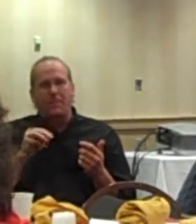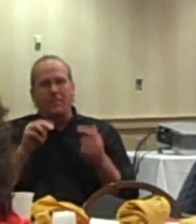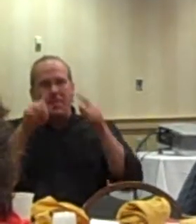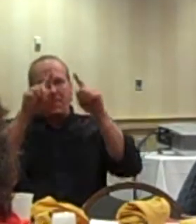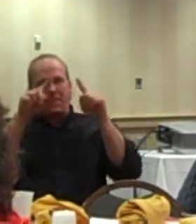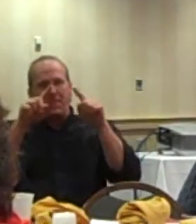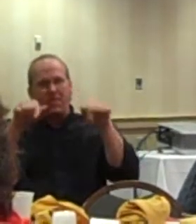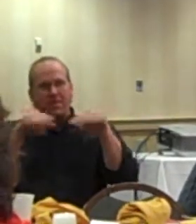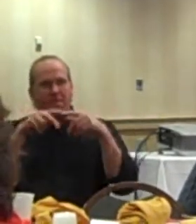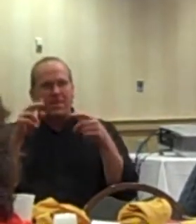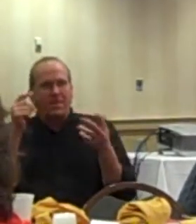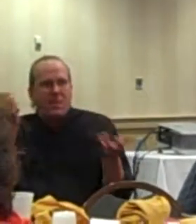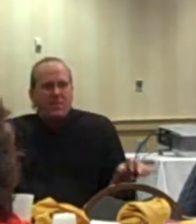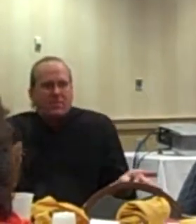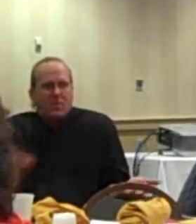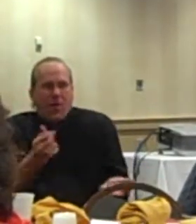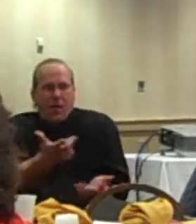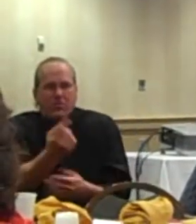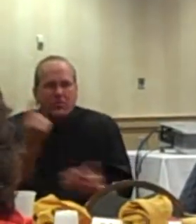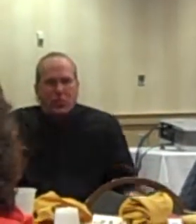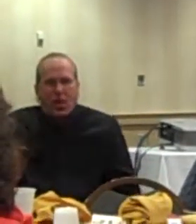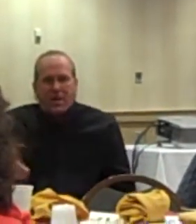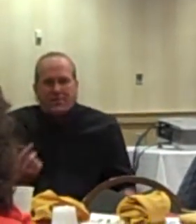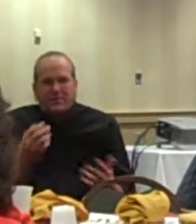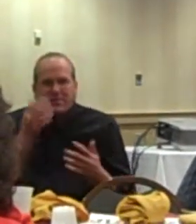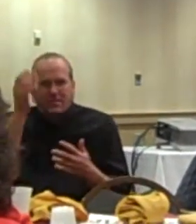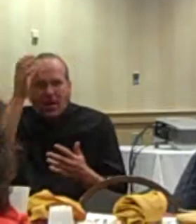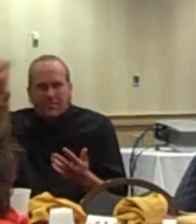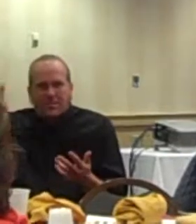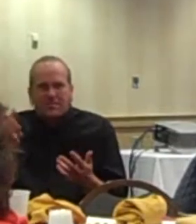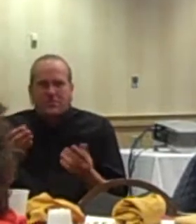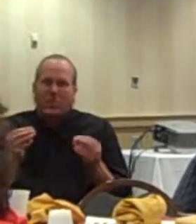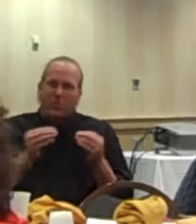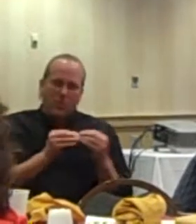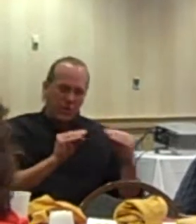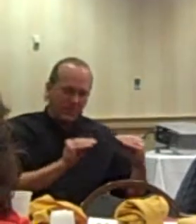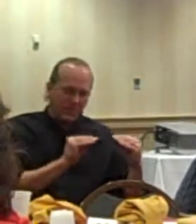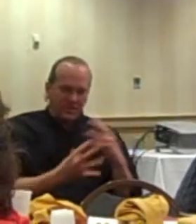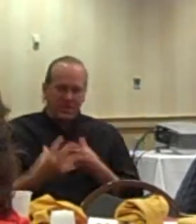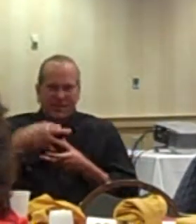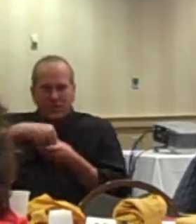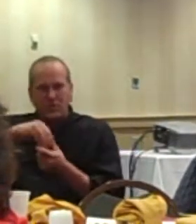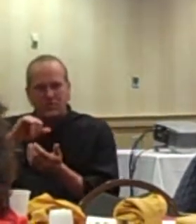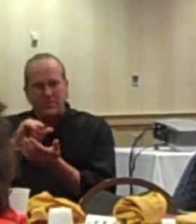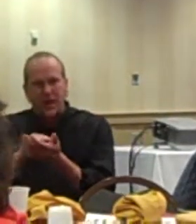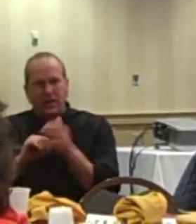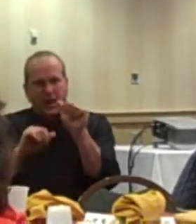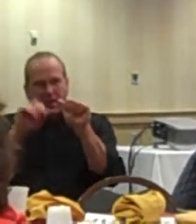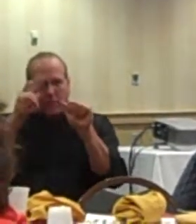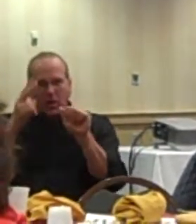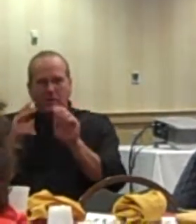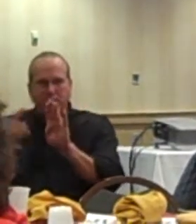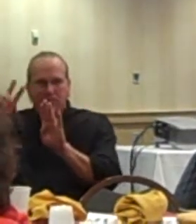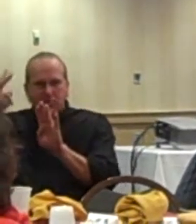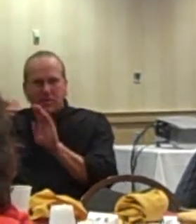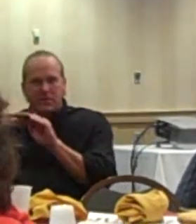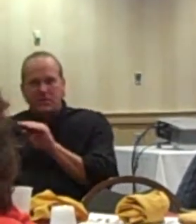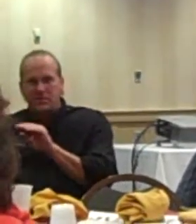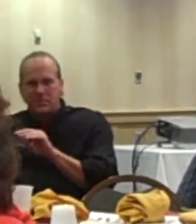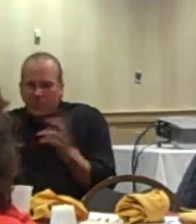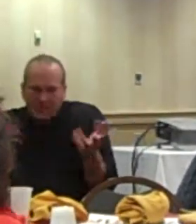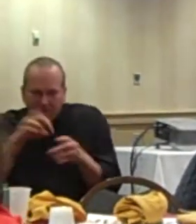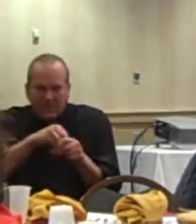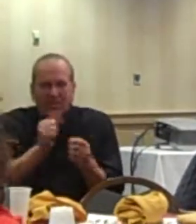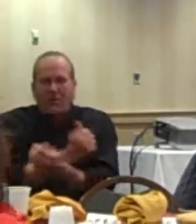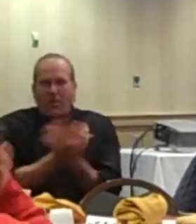all just a Pythagorean theorem. And so the more teaching can attain that ideal of, this is all